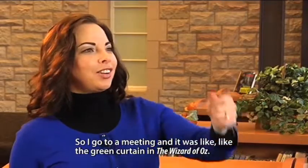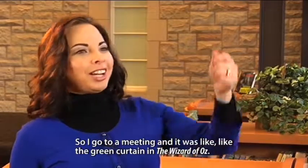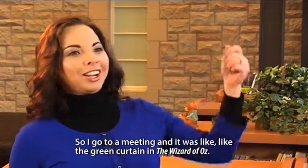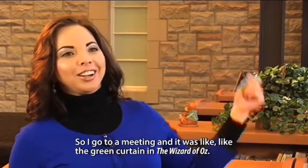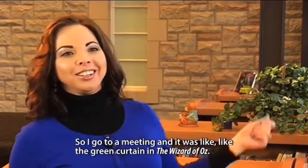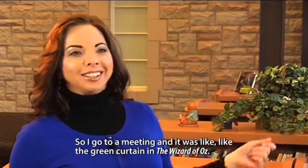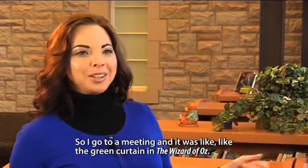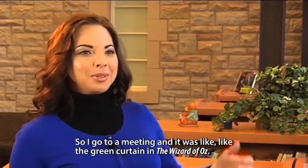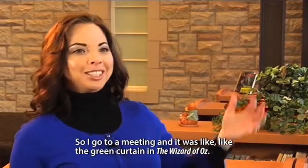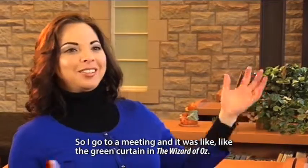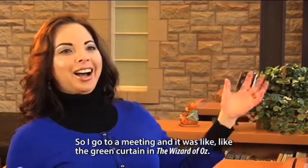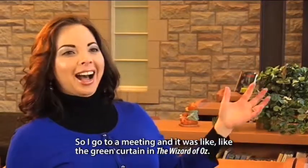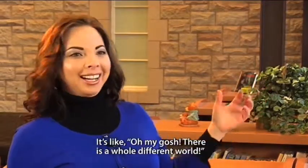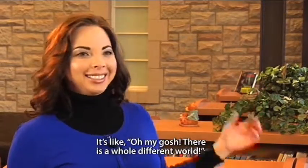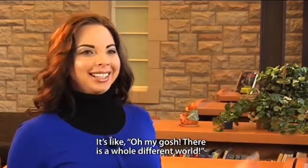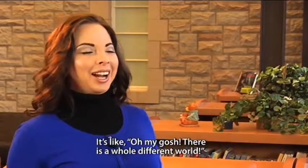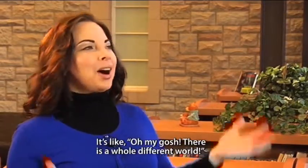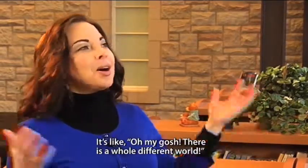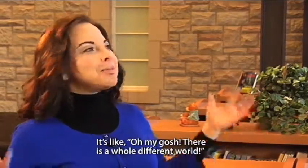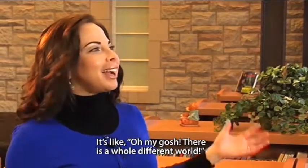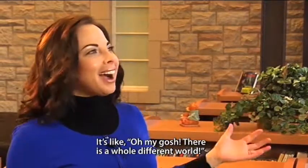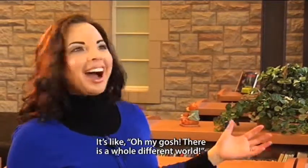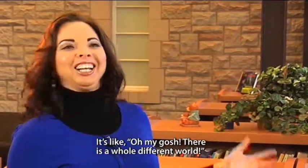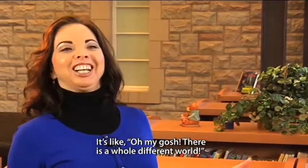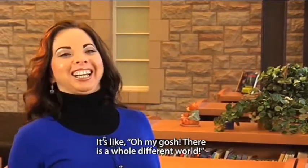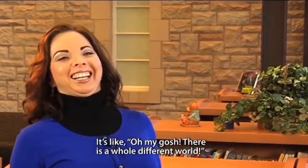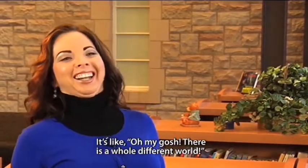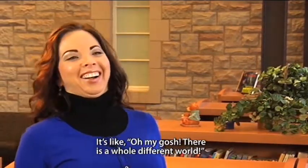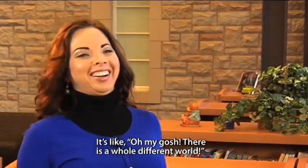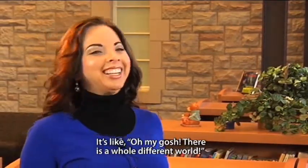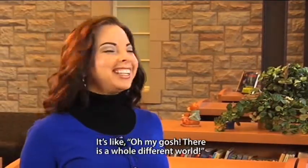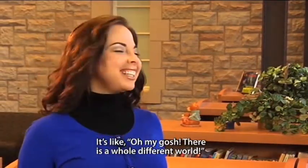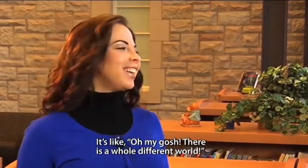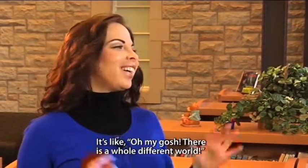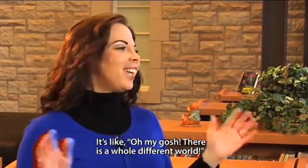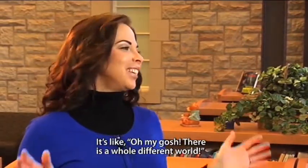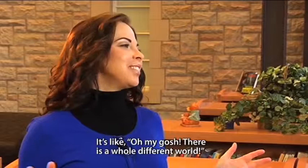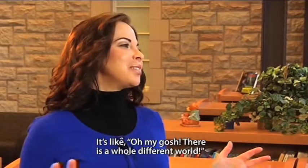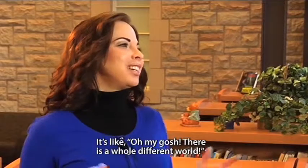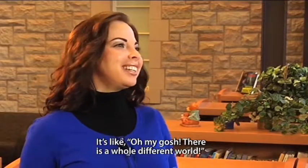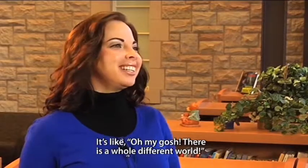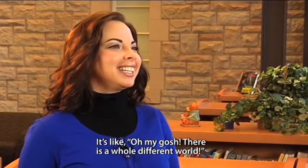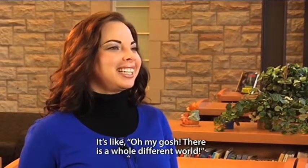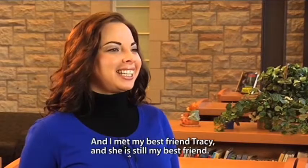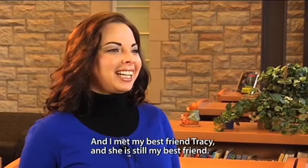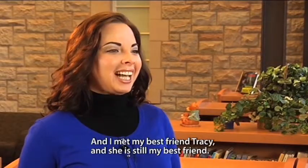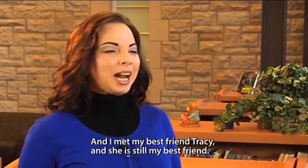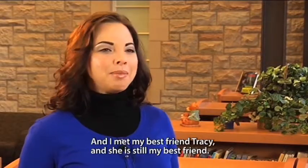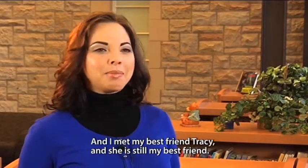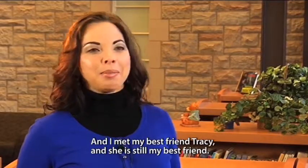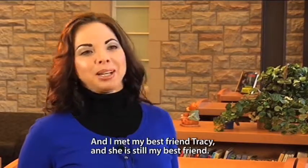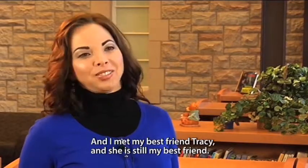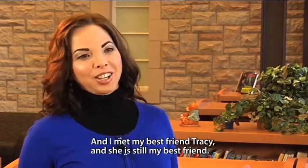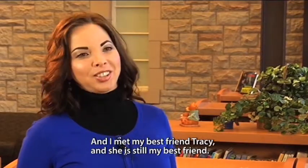green curtain in the Wizard of Oz. It's like, oh my gosh, it's a whole different world. And I met my best friend,